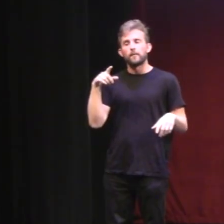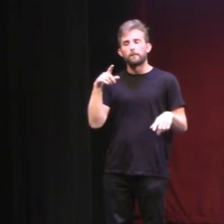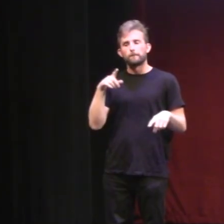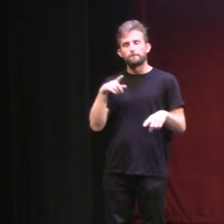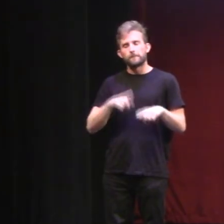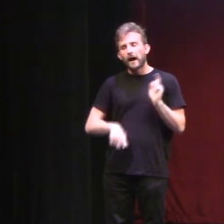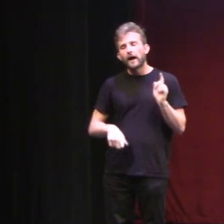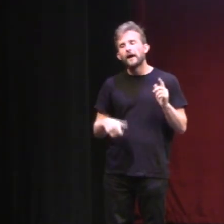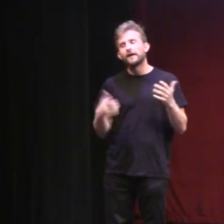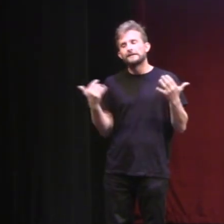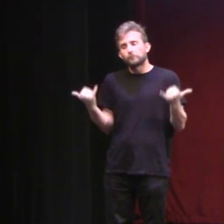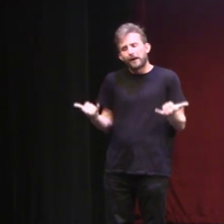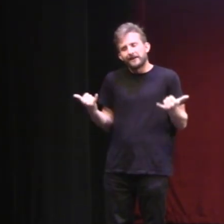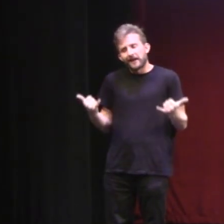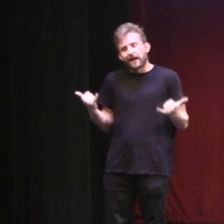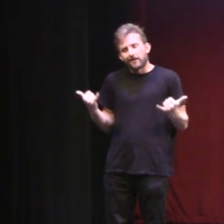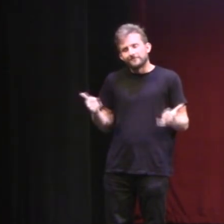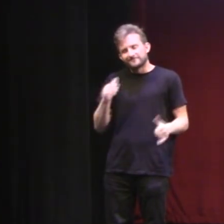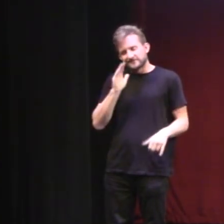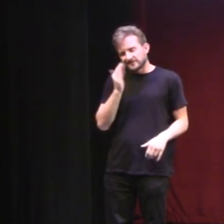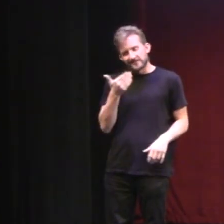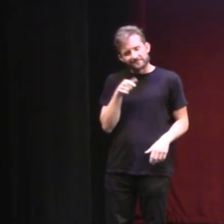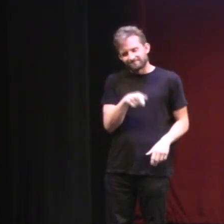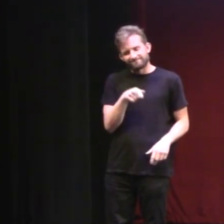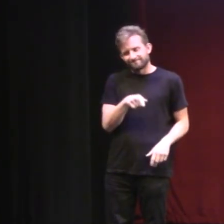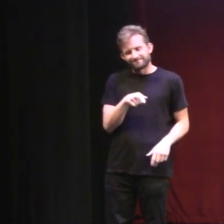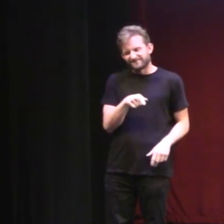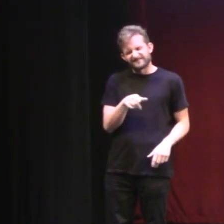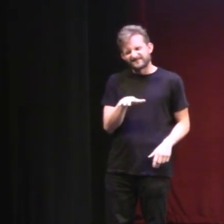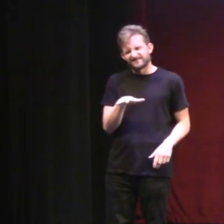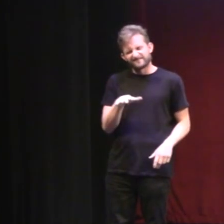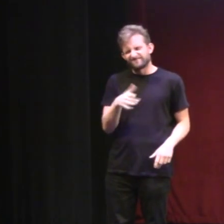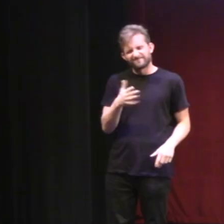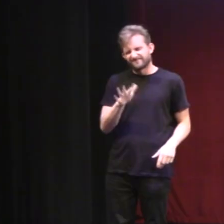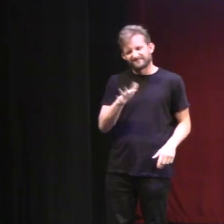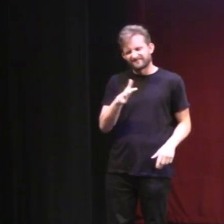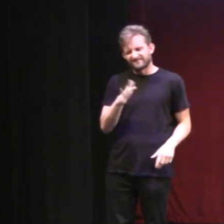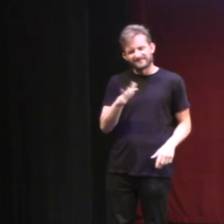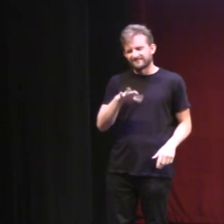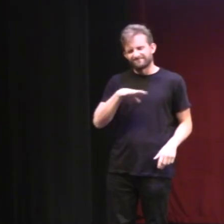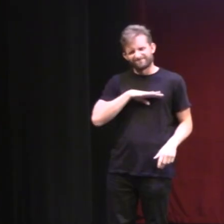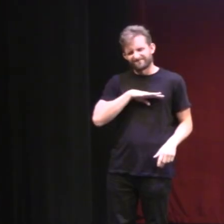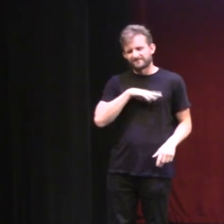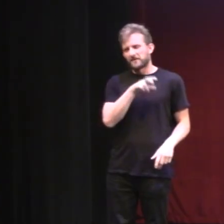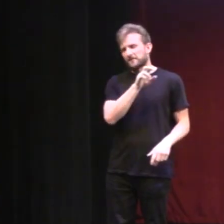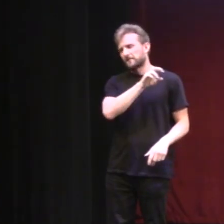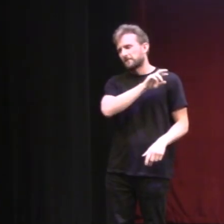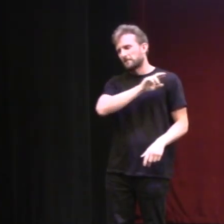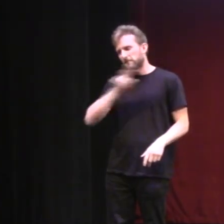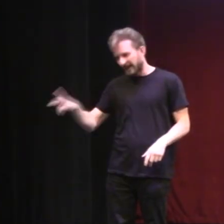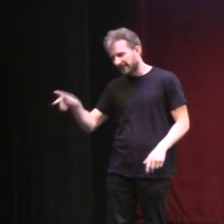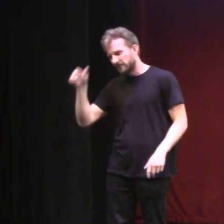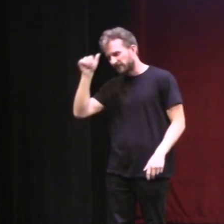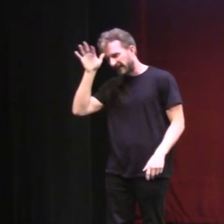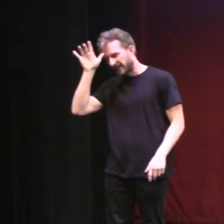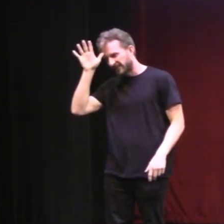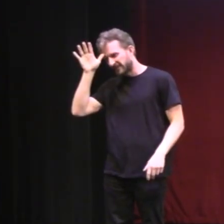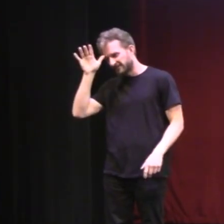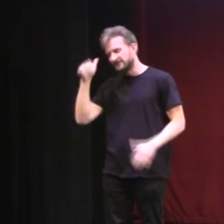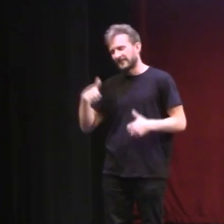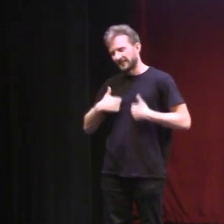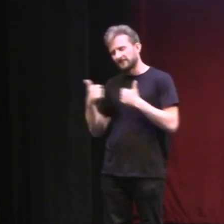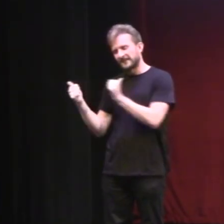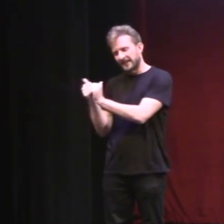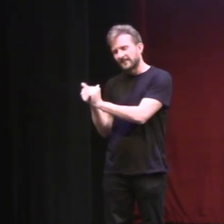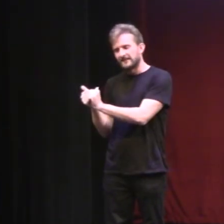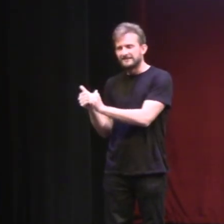now. That is the unfortunate most recent update that I've gotten. They're probably not in the safest